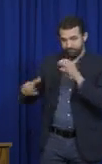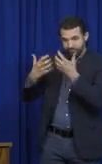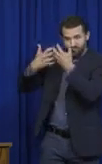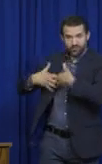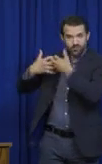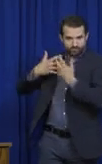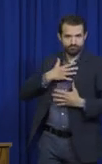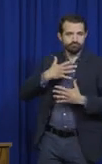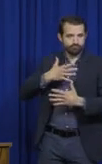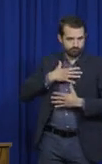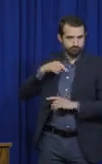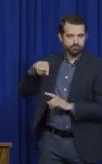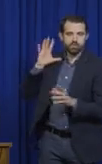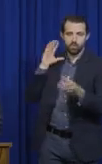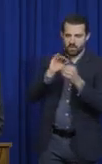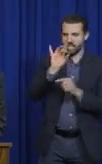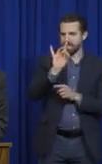ventilators.